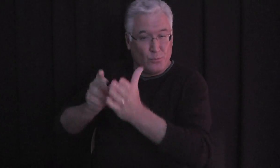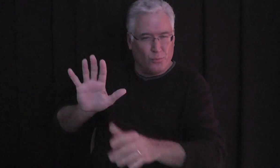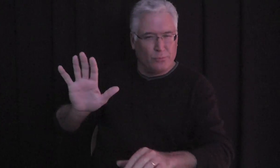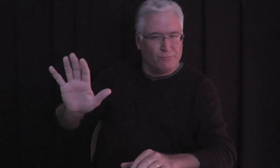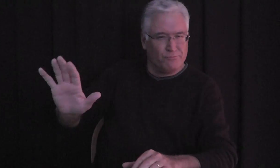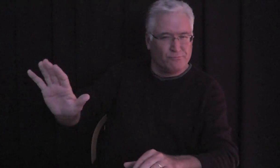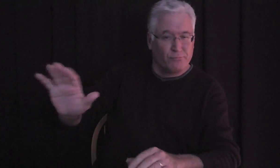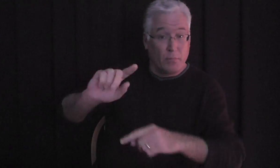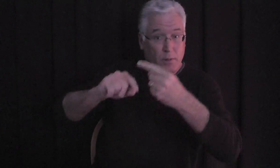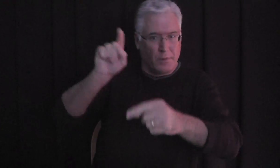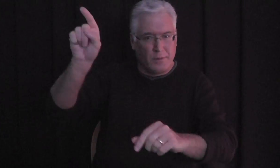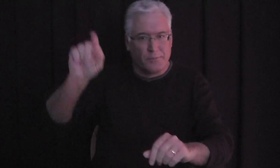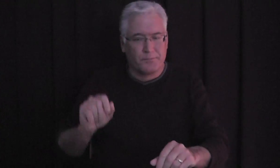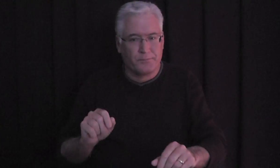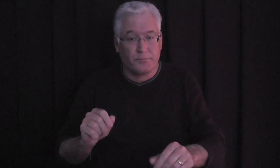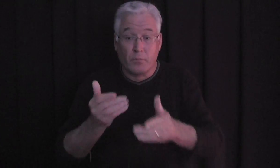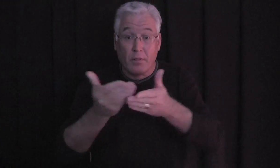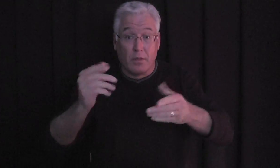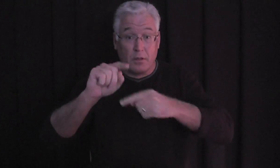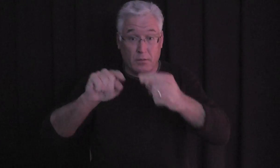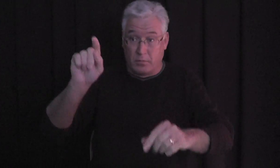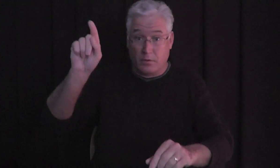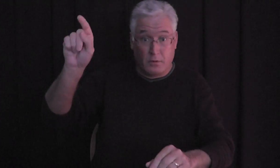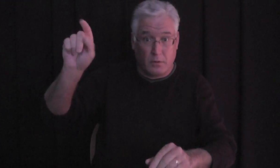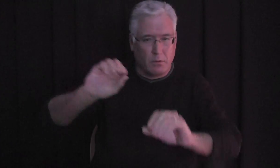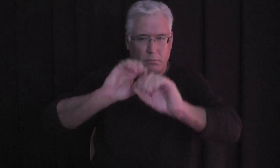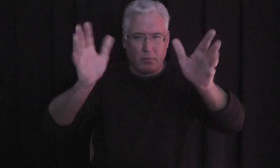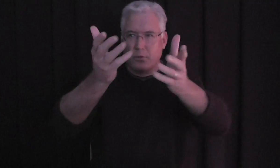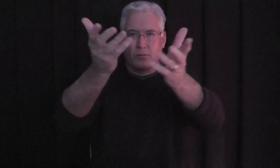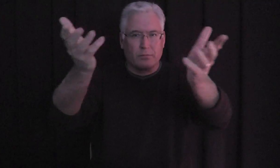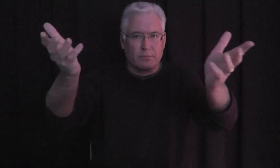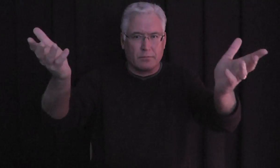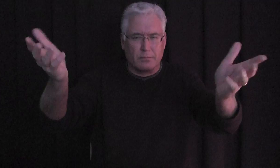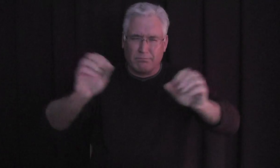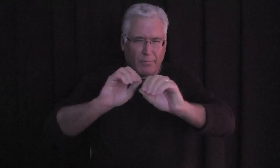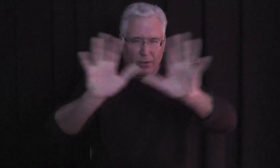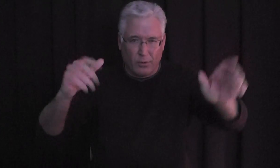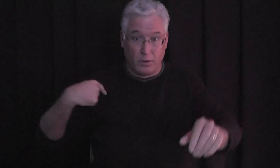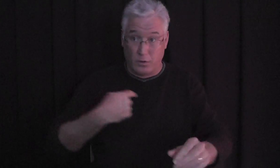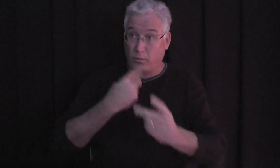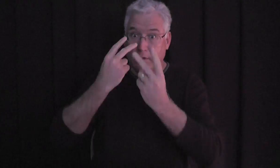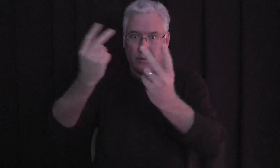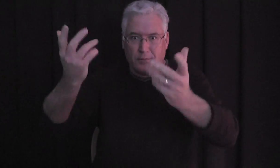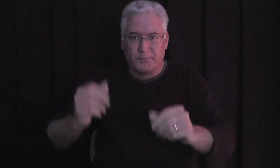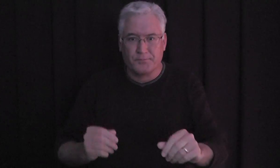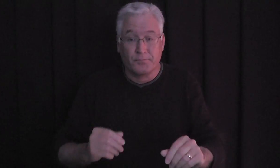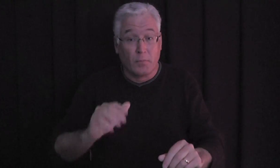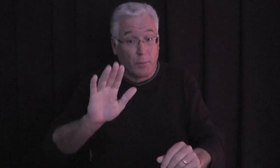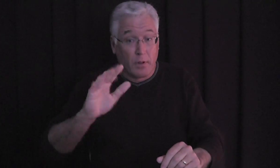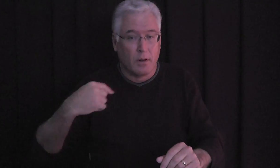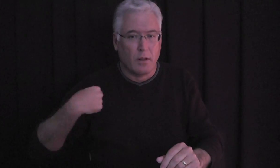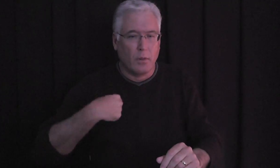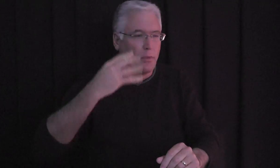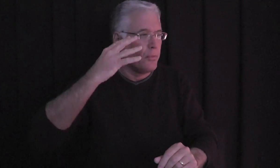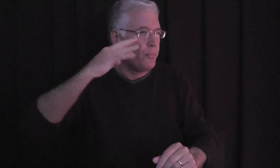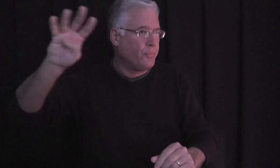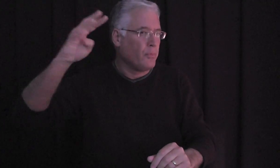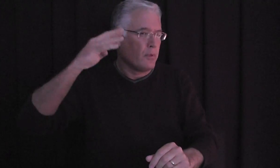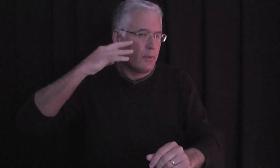We suppress the truth about God. It's very clear we can see God everywhere. Just look around you.